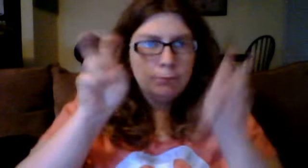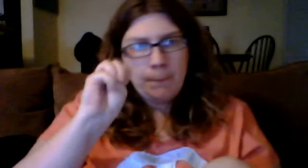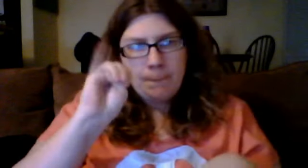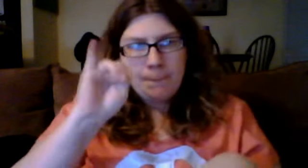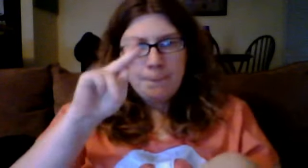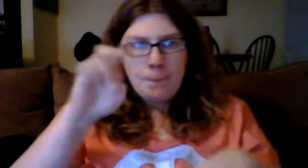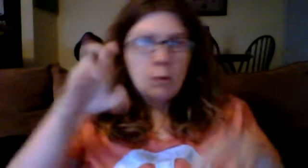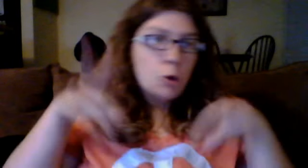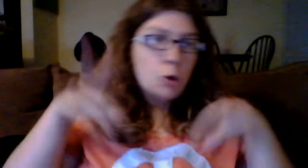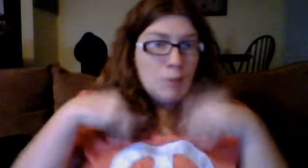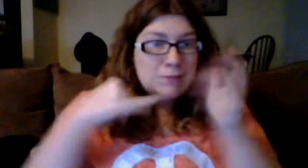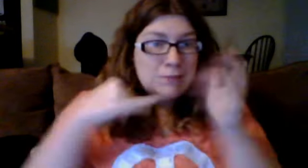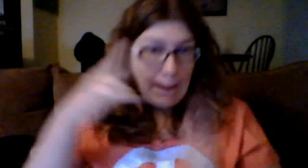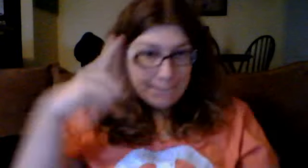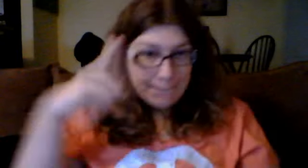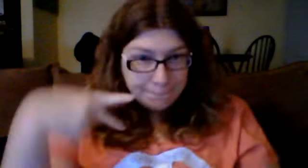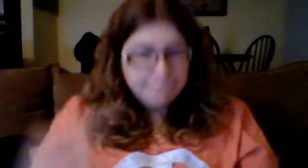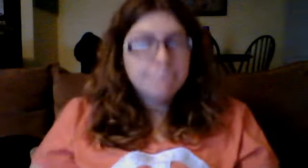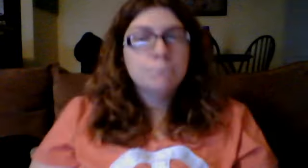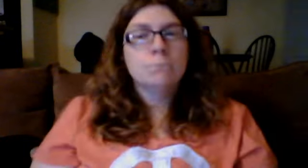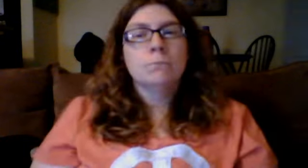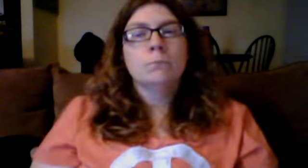Lister Ink, power to your mouth. Stay with me.